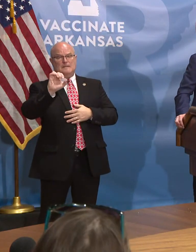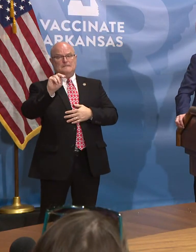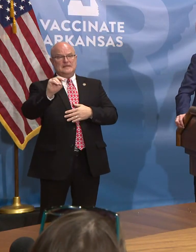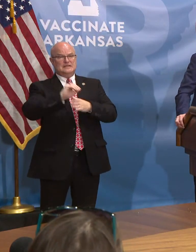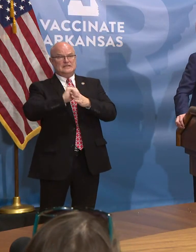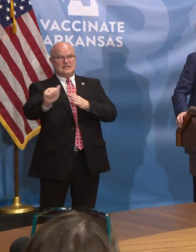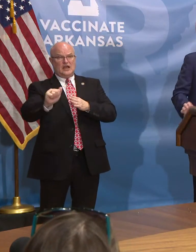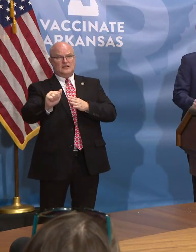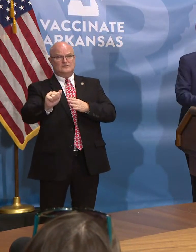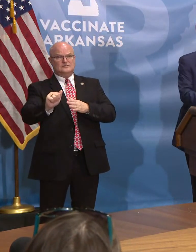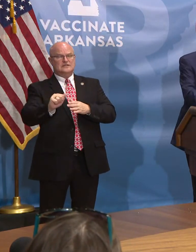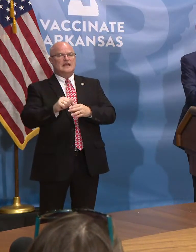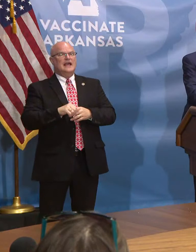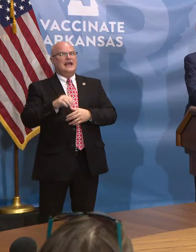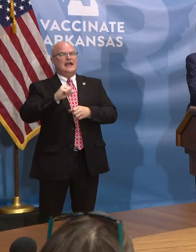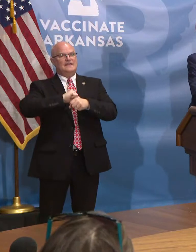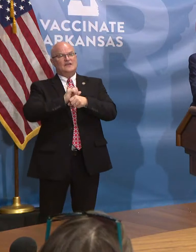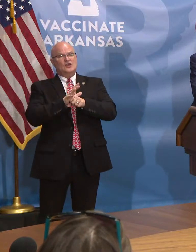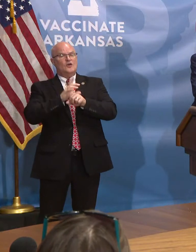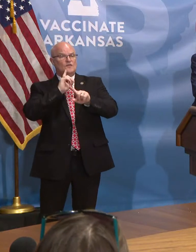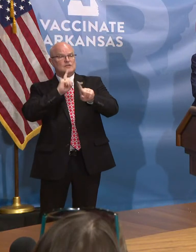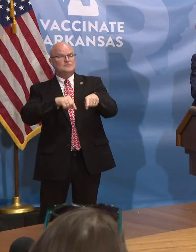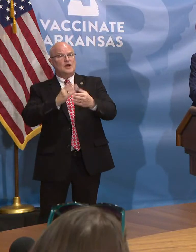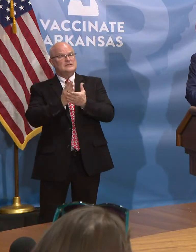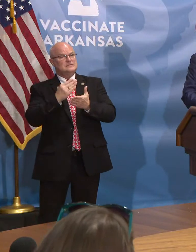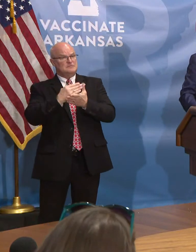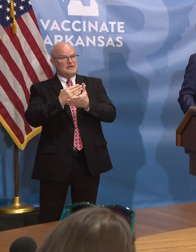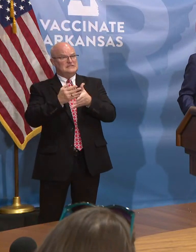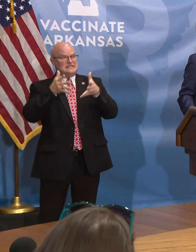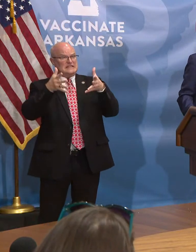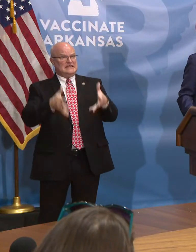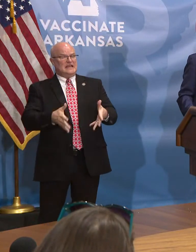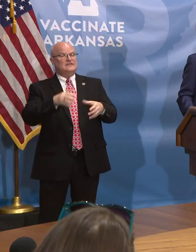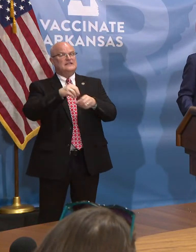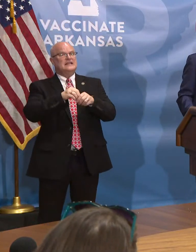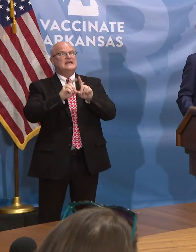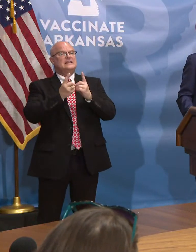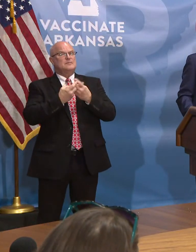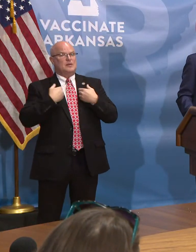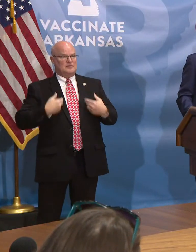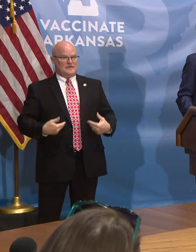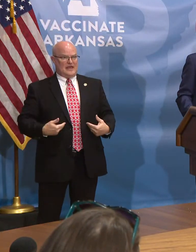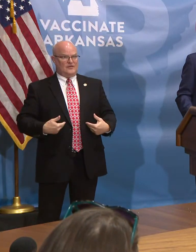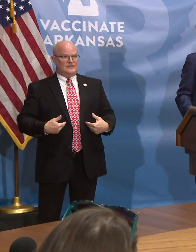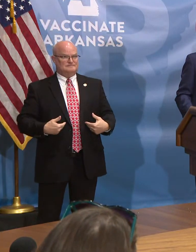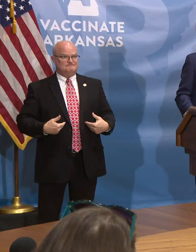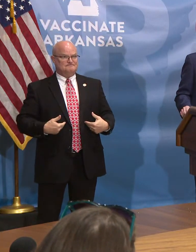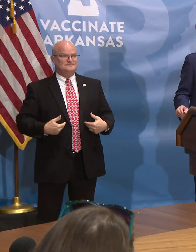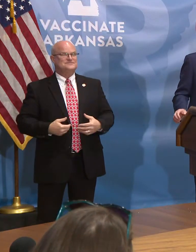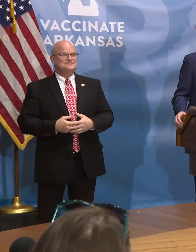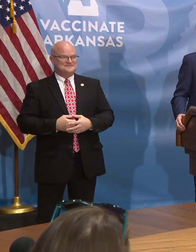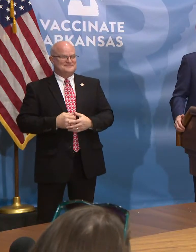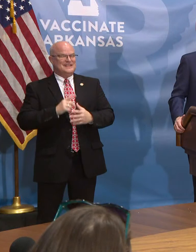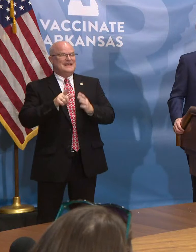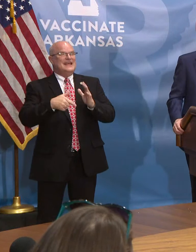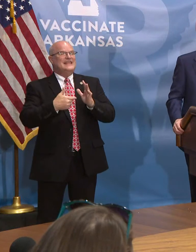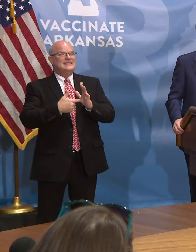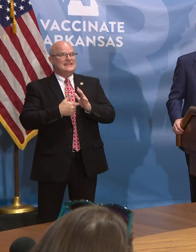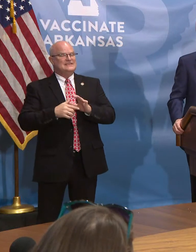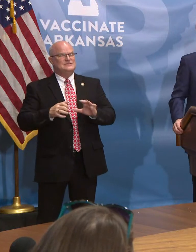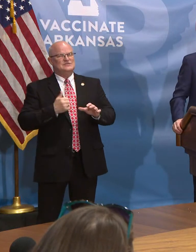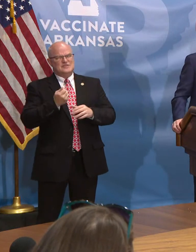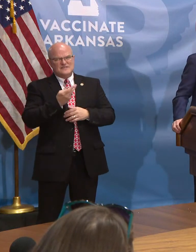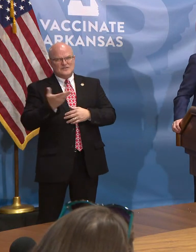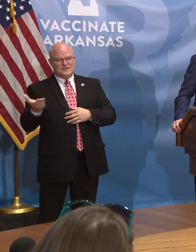will be covered by the existing COVID response budget within the Department of Health. This will do a couple